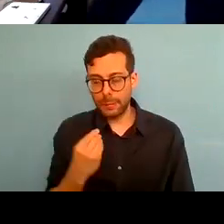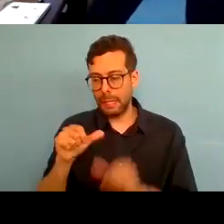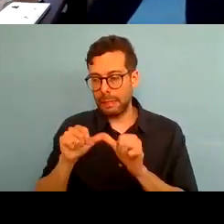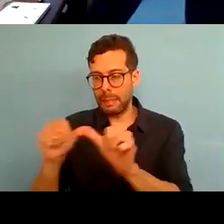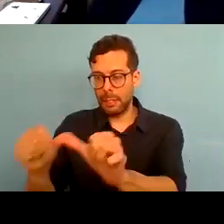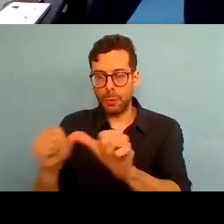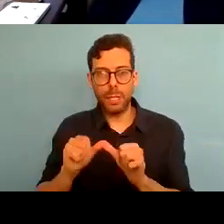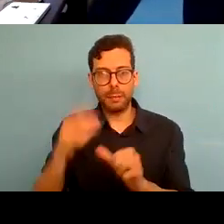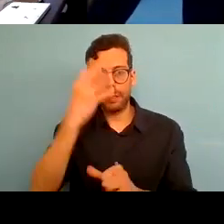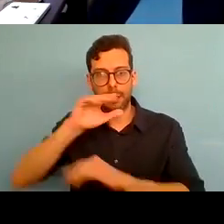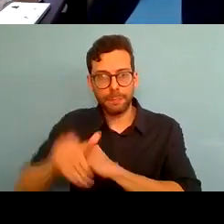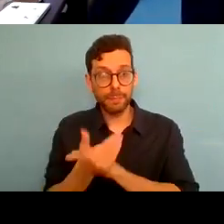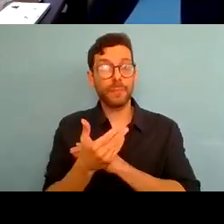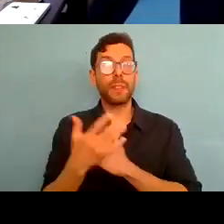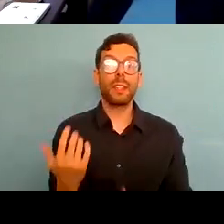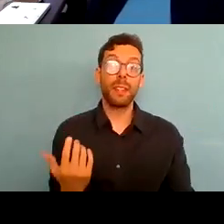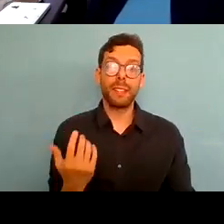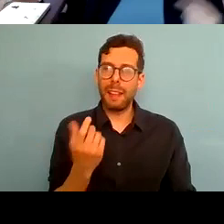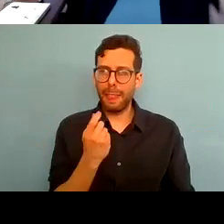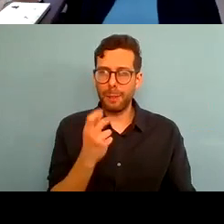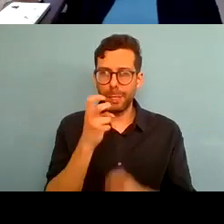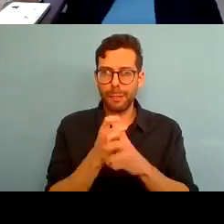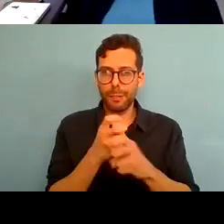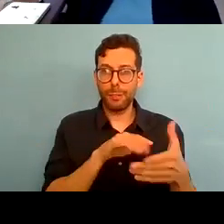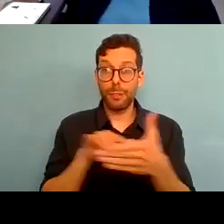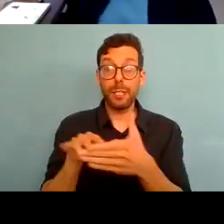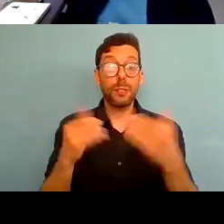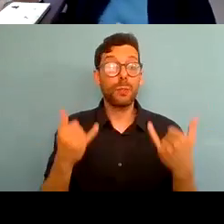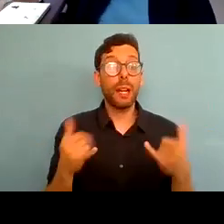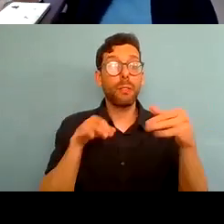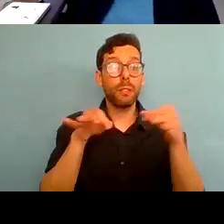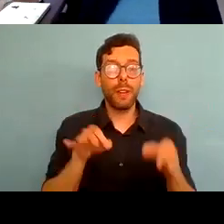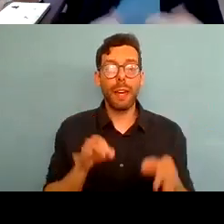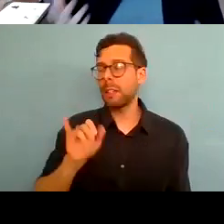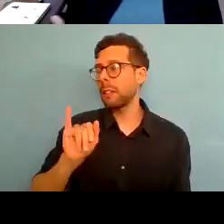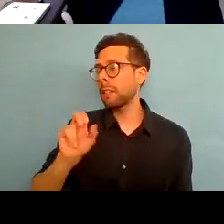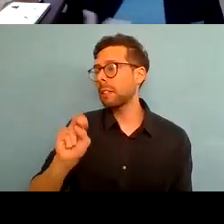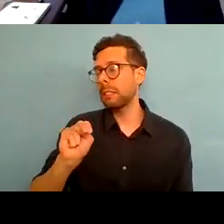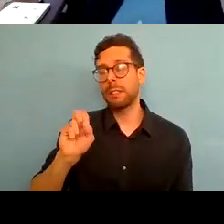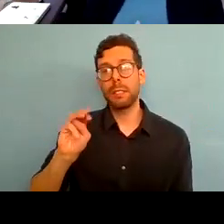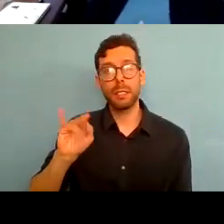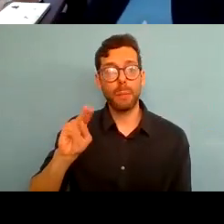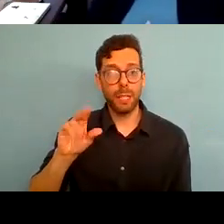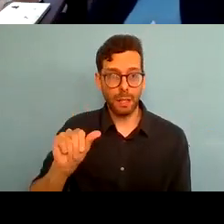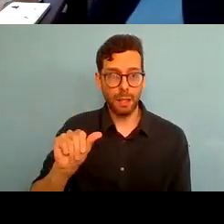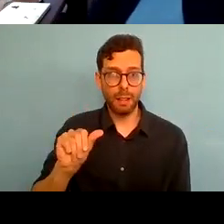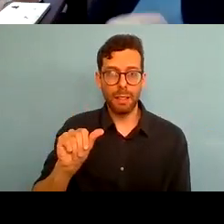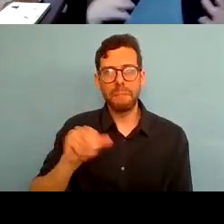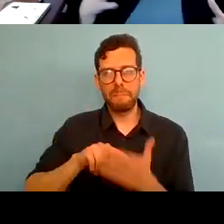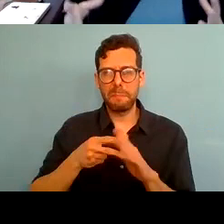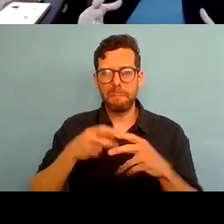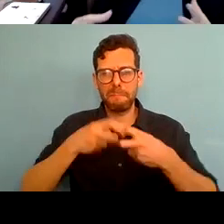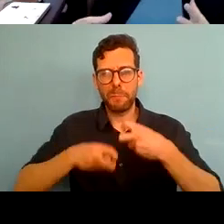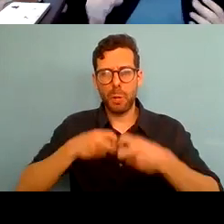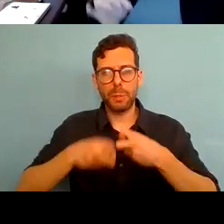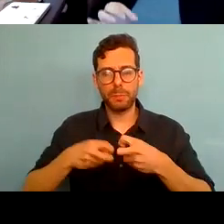So anyway, that makes it a little bit difficult to study. So let's define first what is insomnia or difficulty sleeping, right? So there's